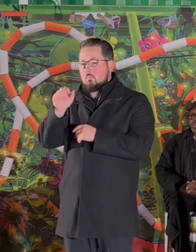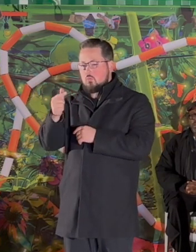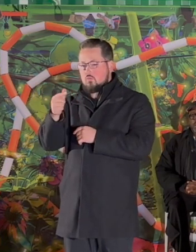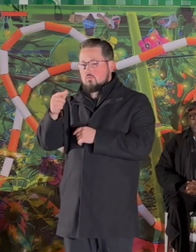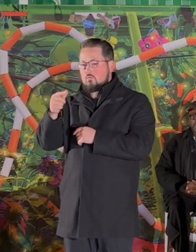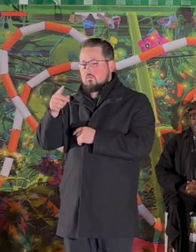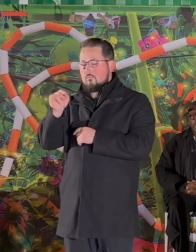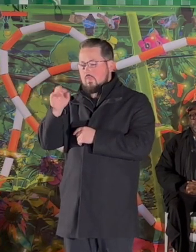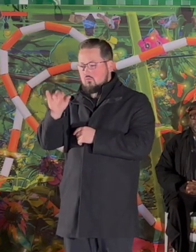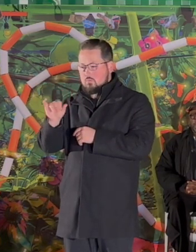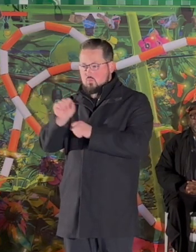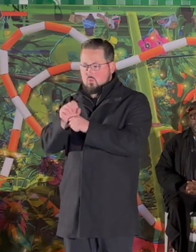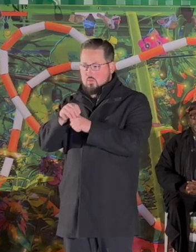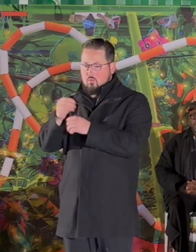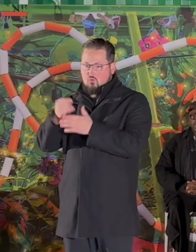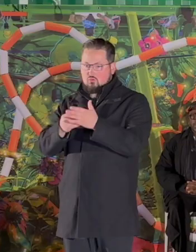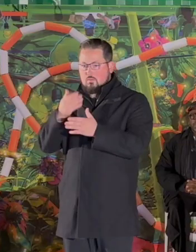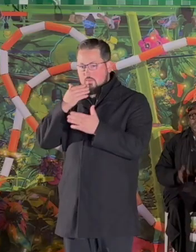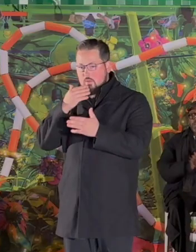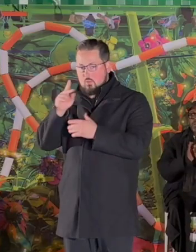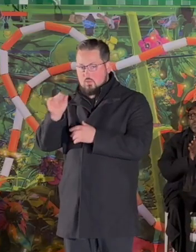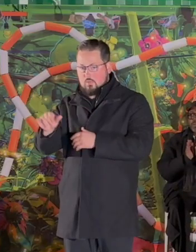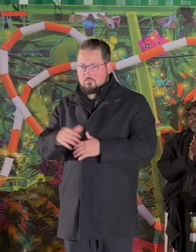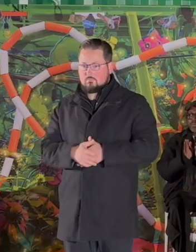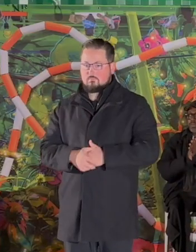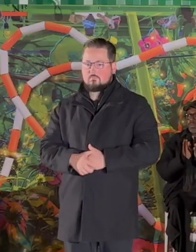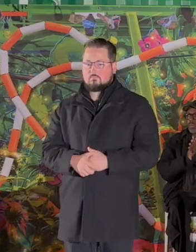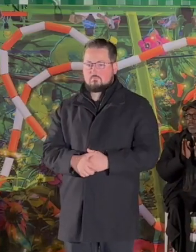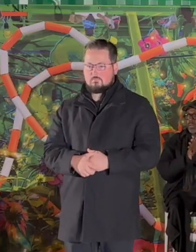work in the arts. Thank you, Kate.